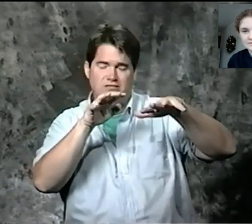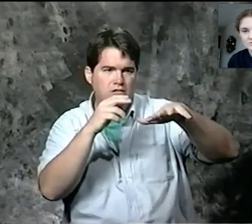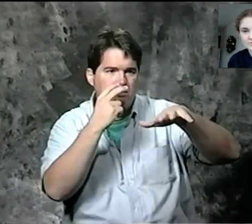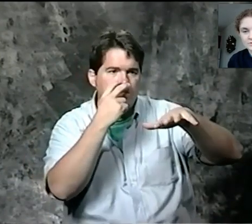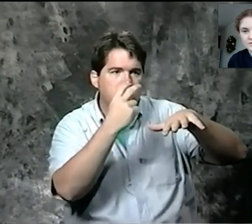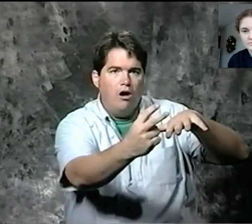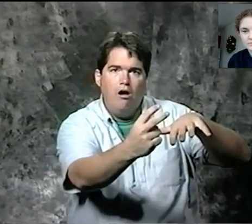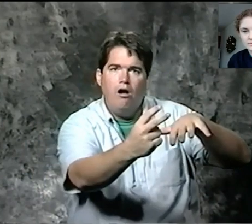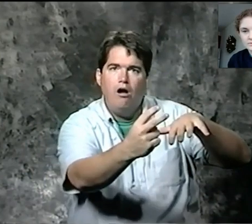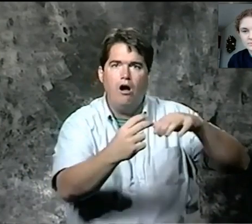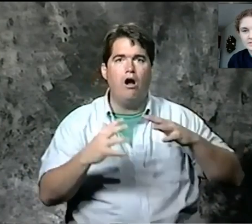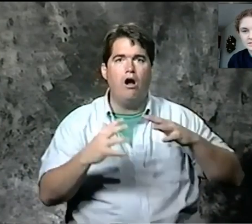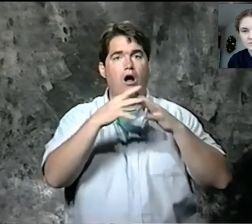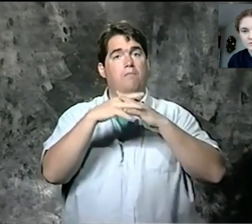searching for them, but then they saw